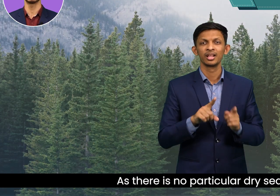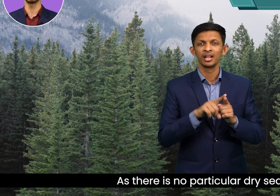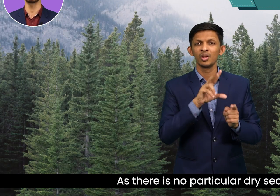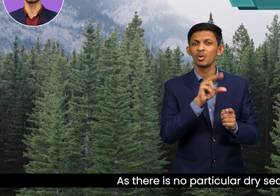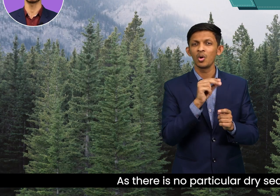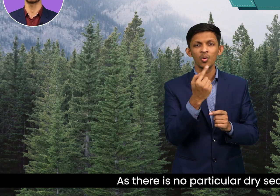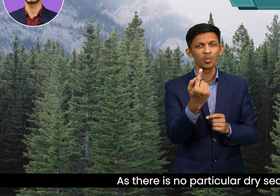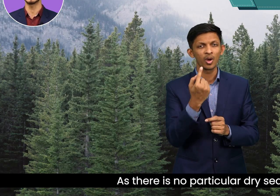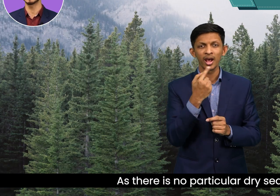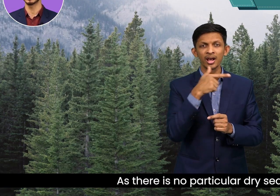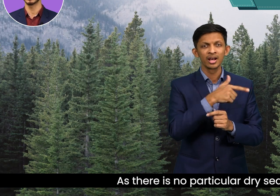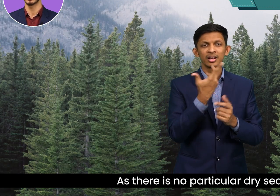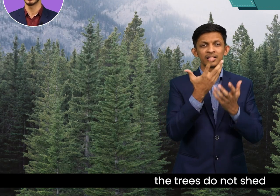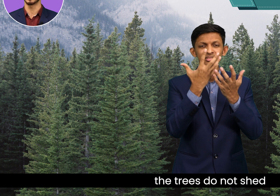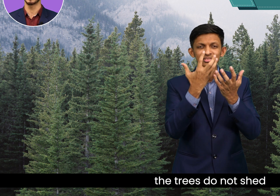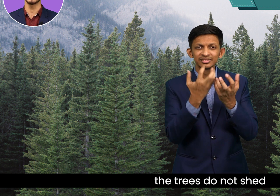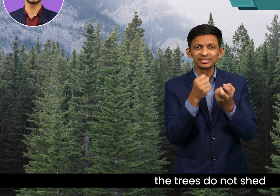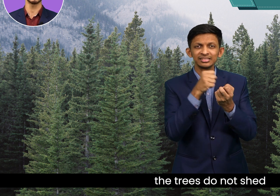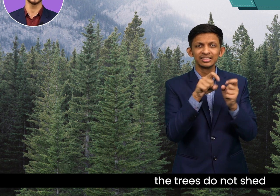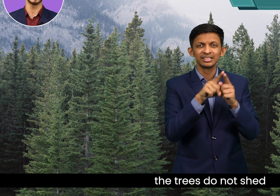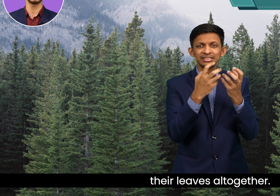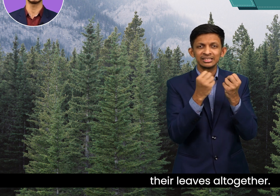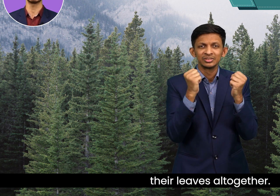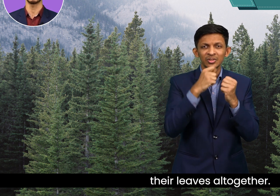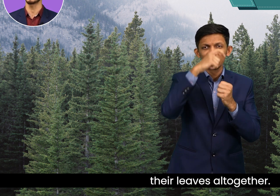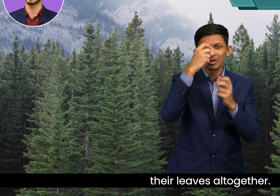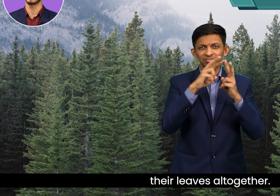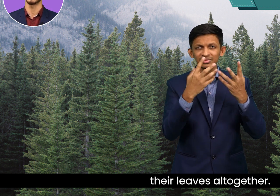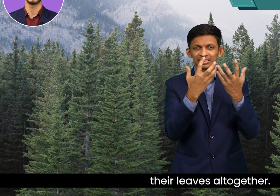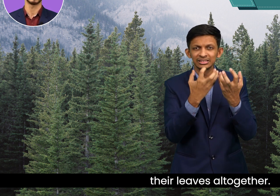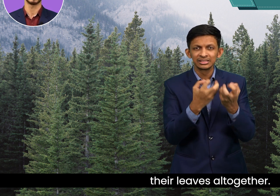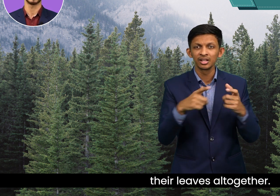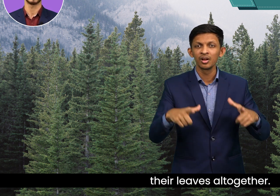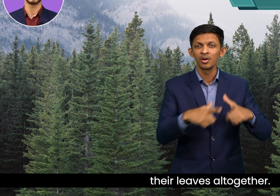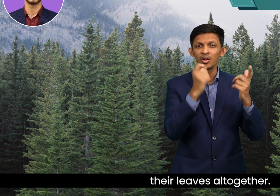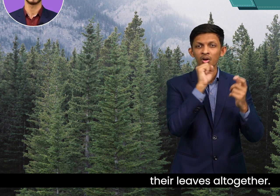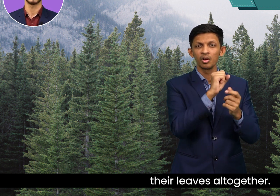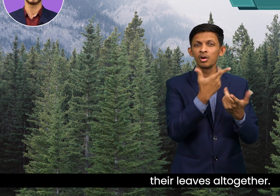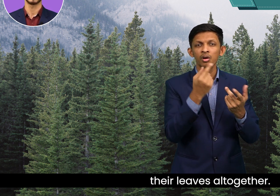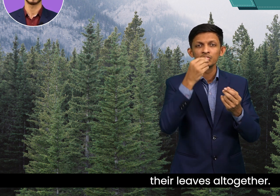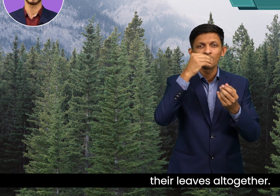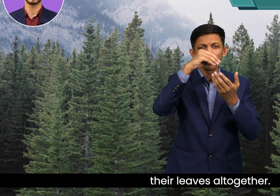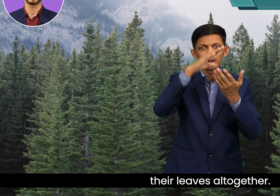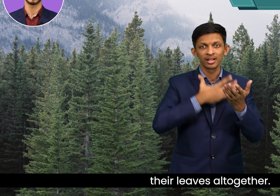As there is no particular dry season, the trees do not shed their leaves altogether.